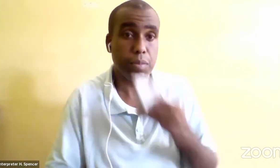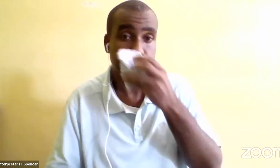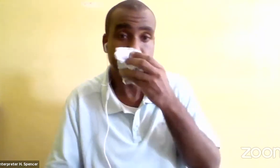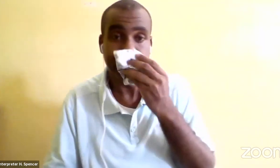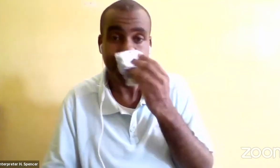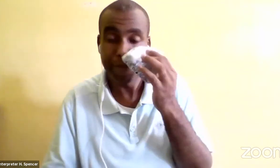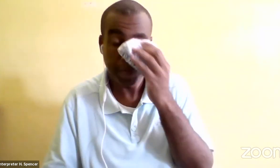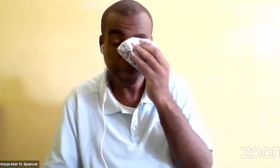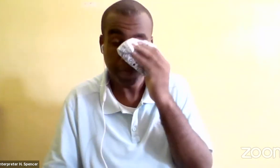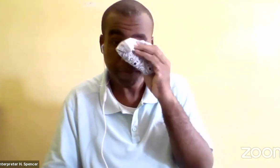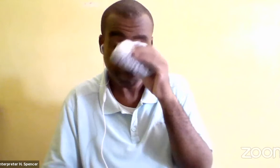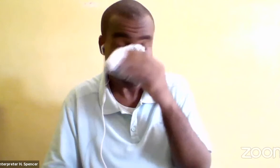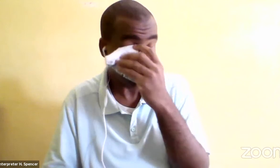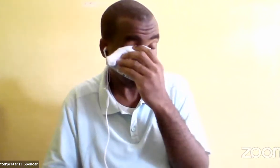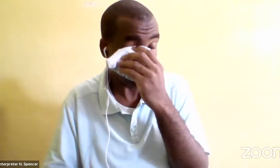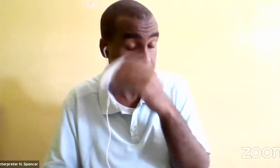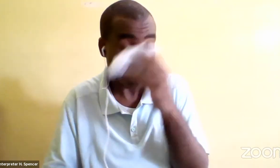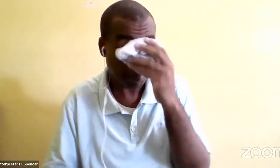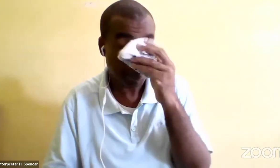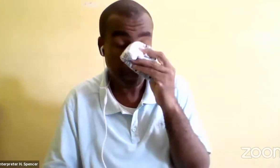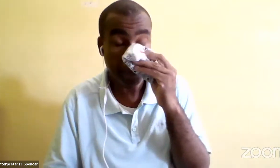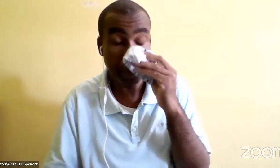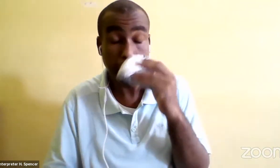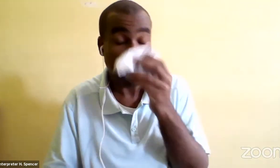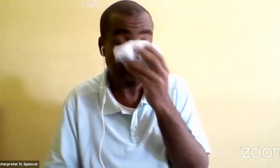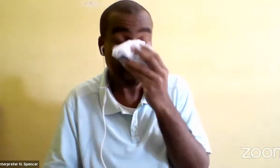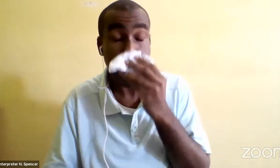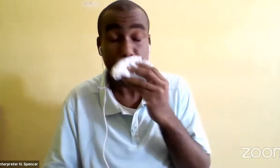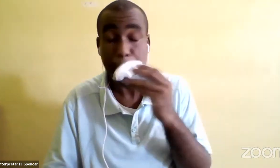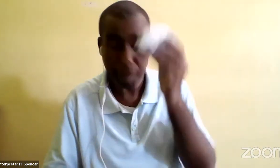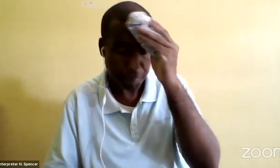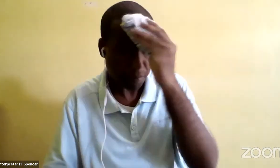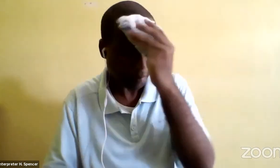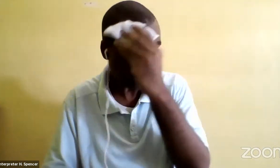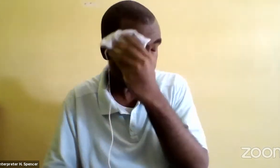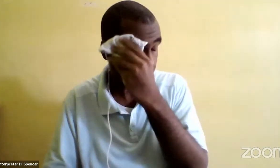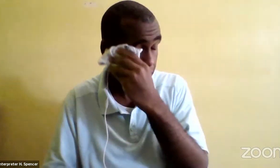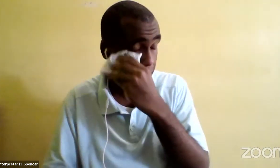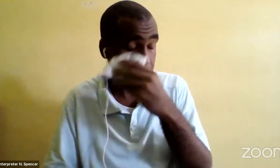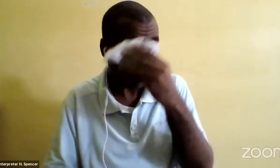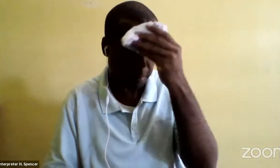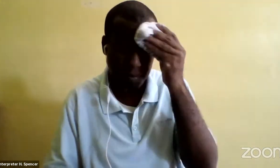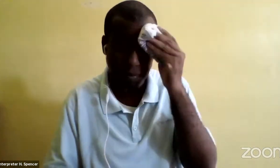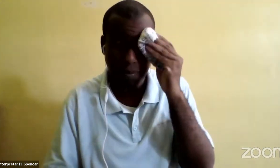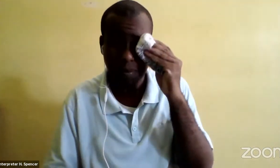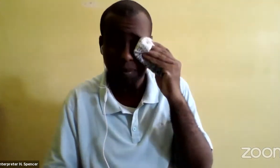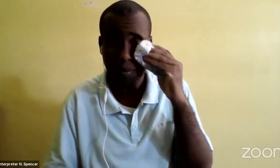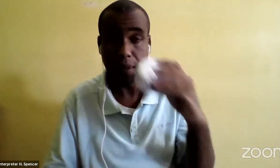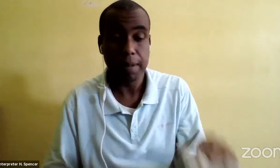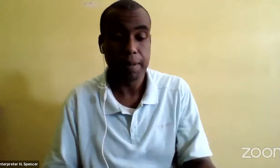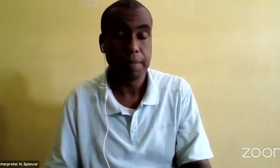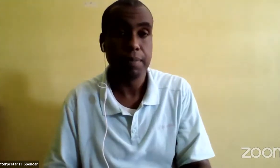Oh no, you can just do this. Copy invite link. All right, so we're actually in